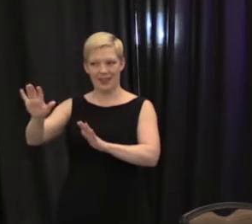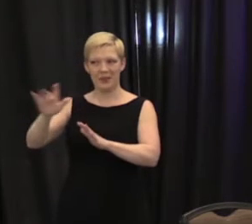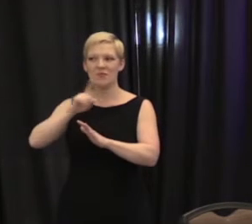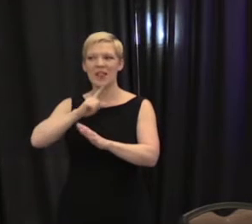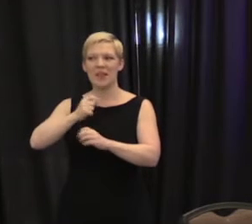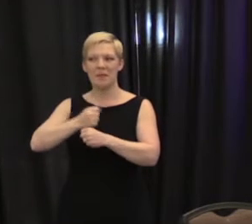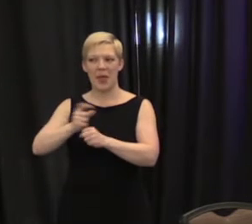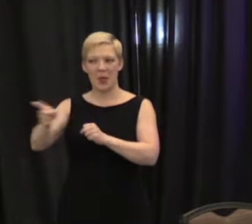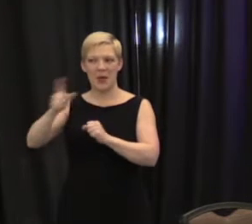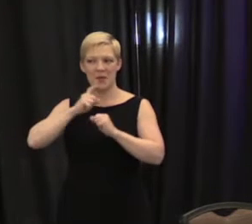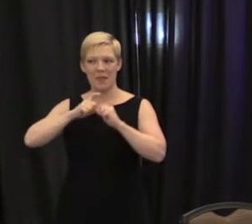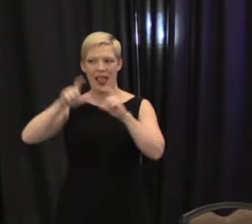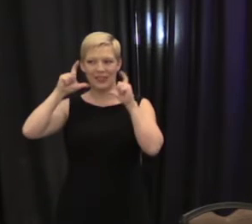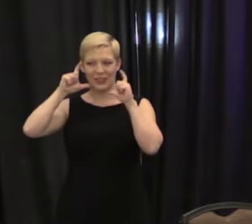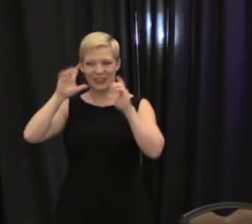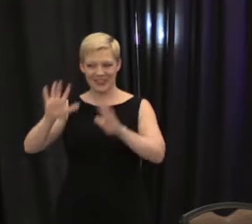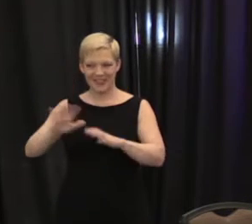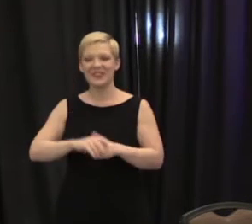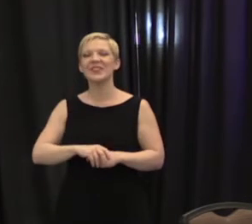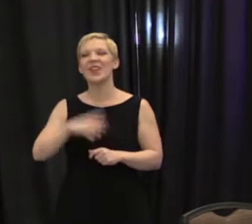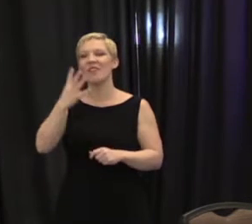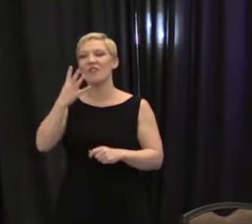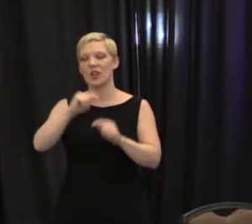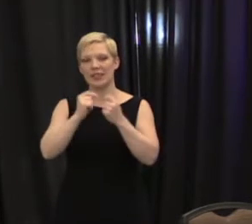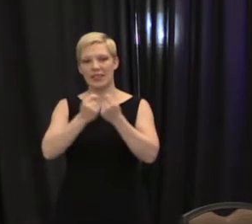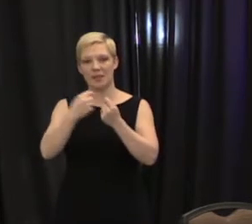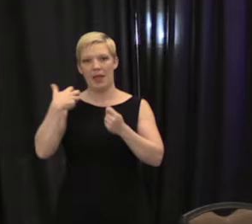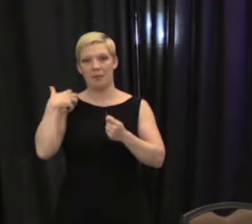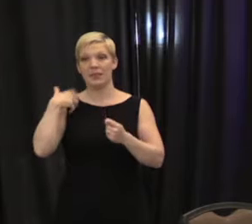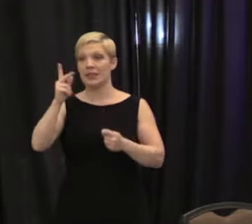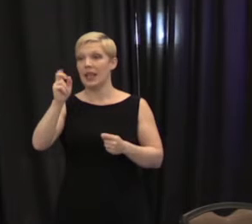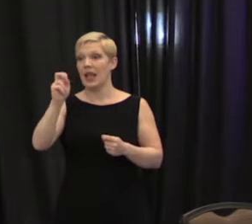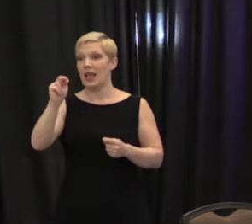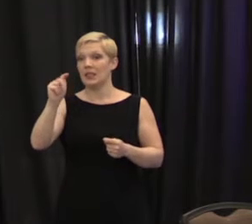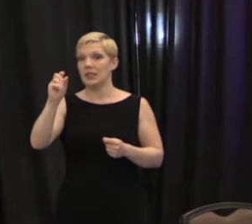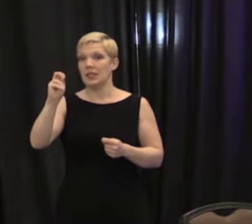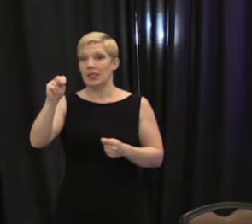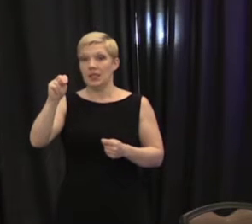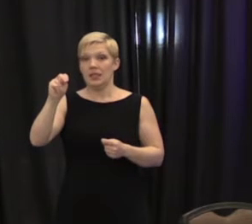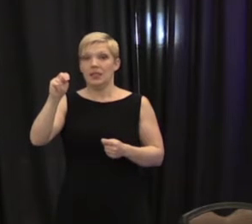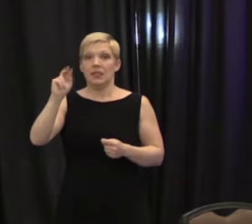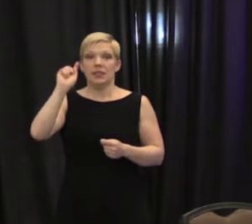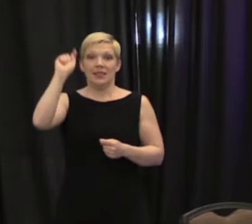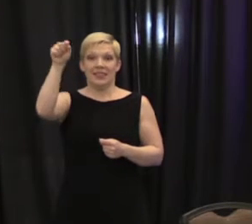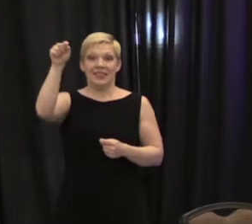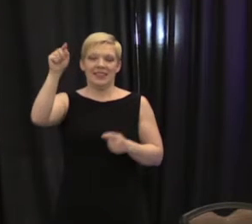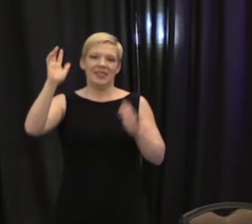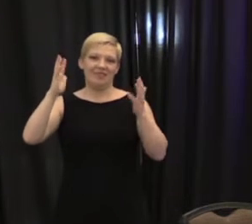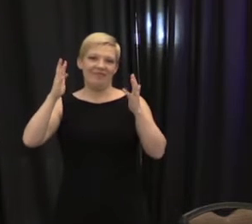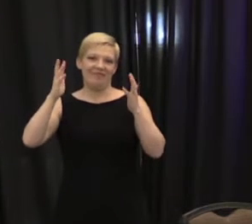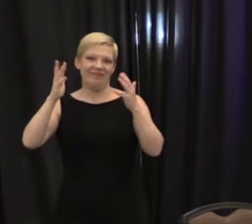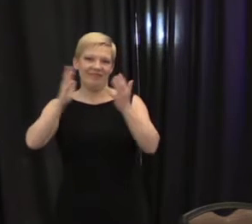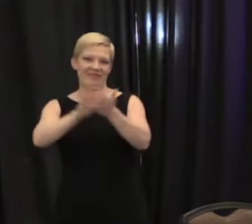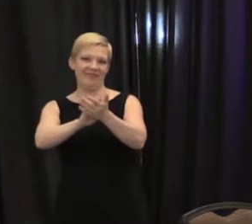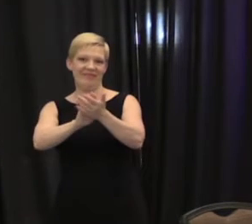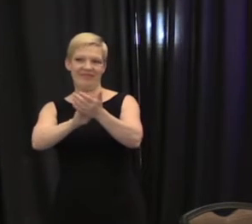blush. The 4 team captains are Kenton. Please, Kenton.